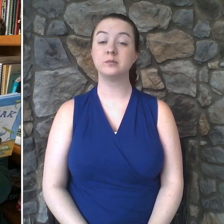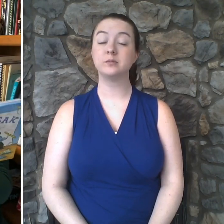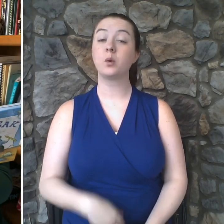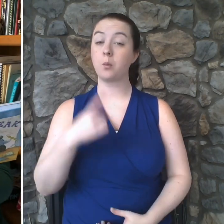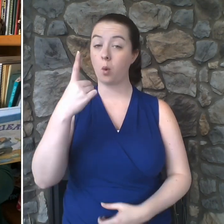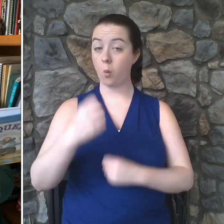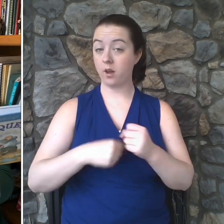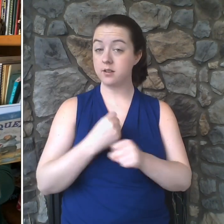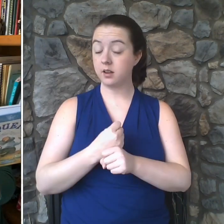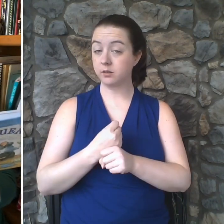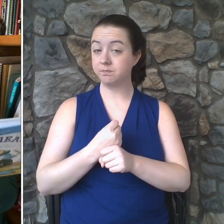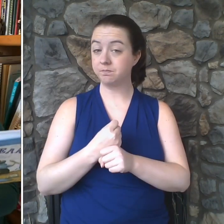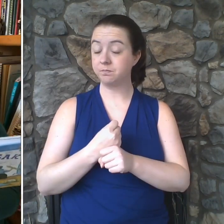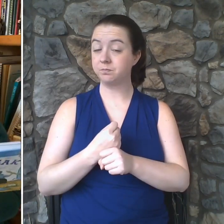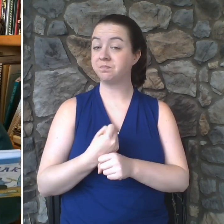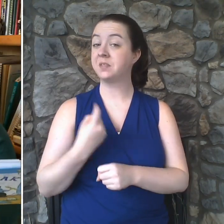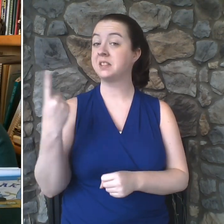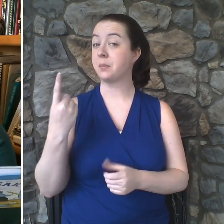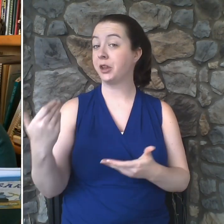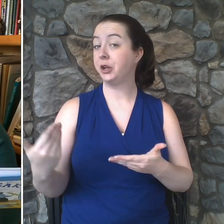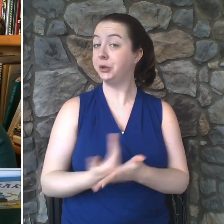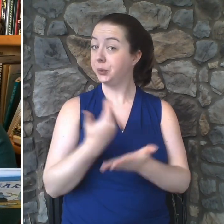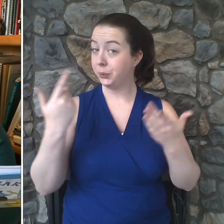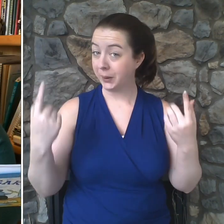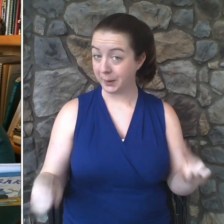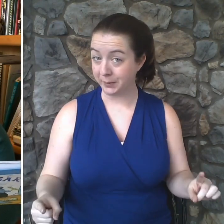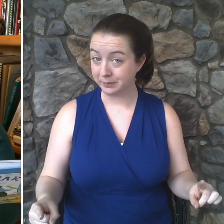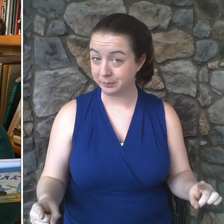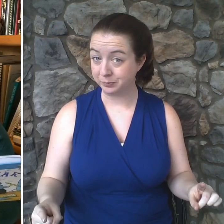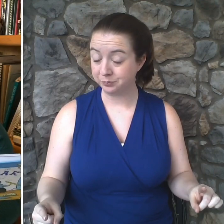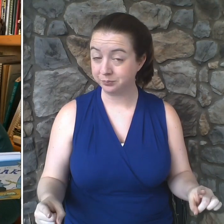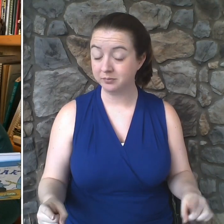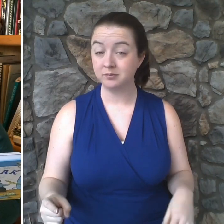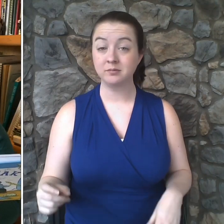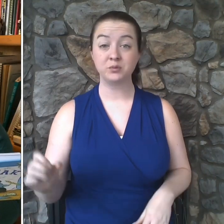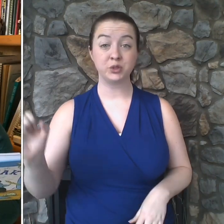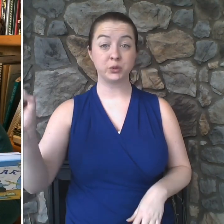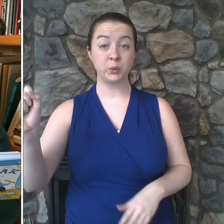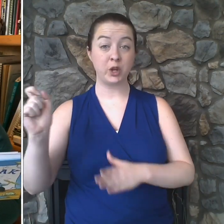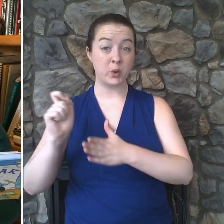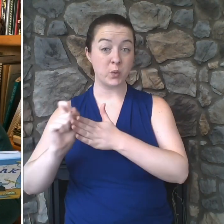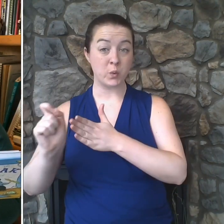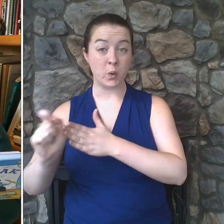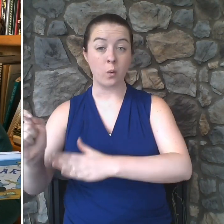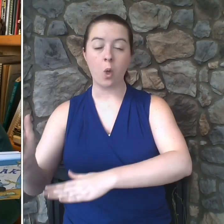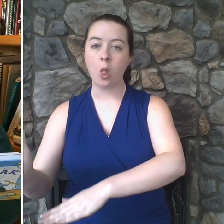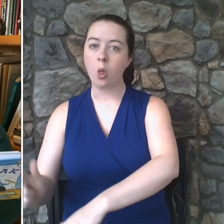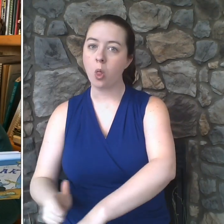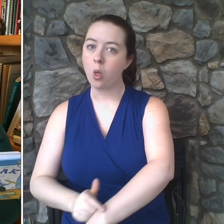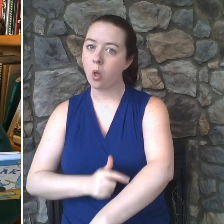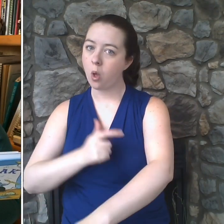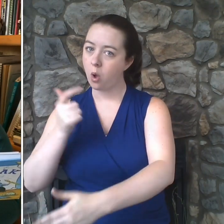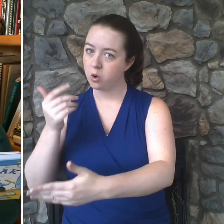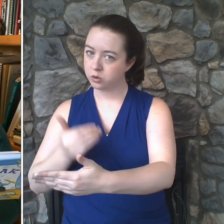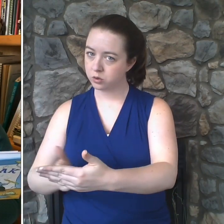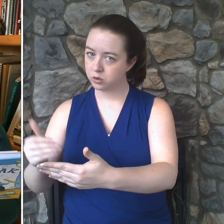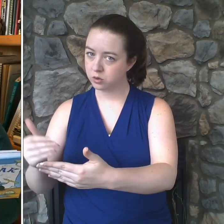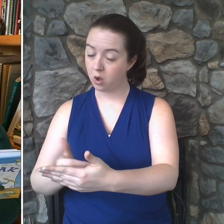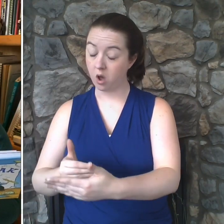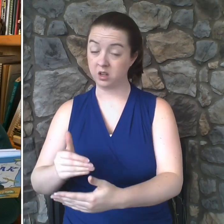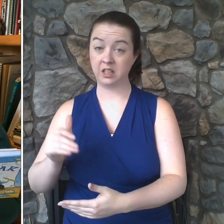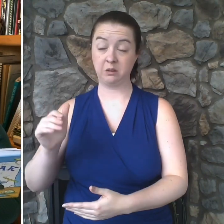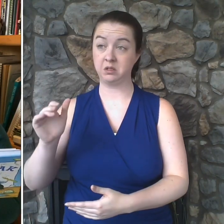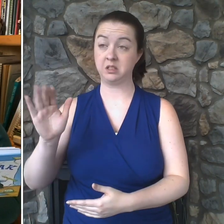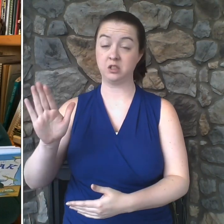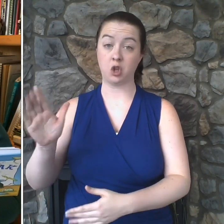But one year, something new happened. Squeak wrote a very long song.